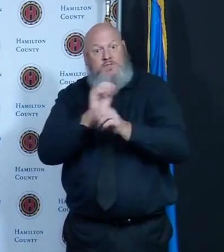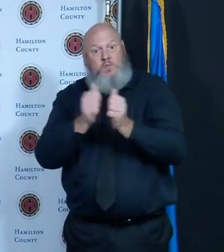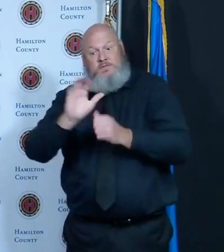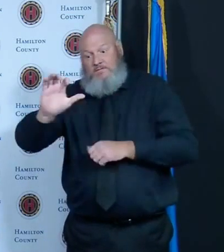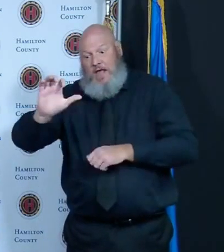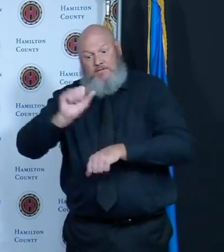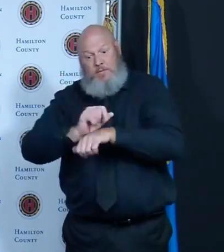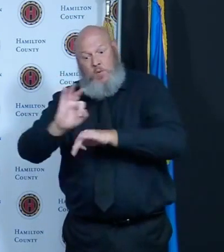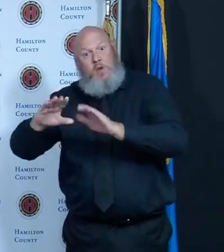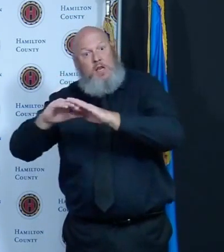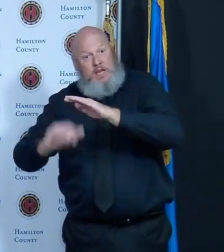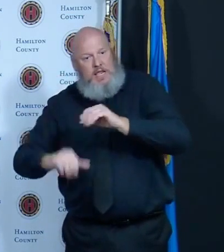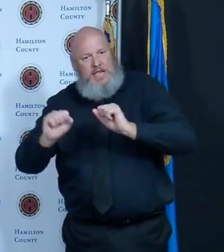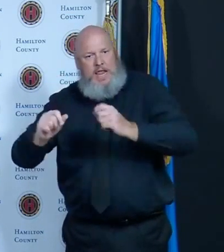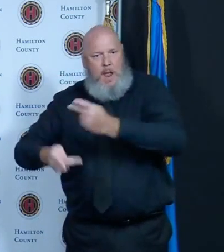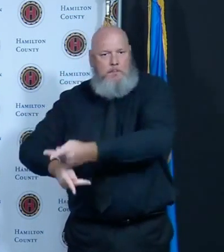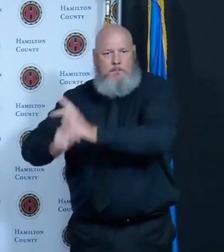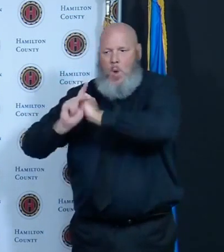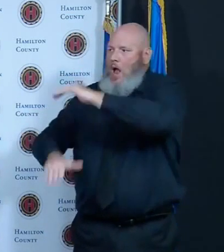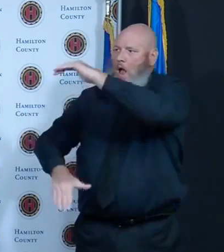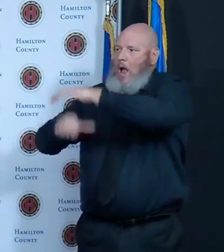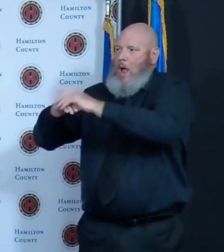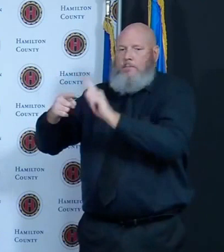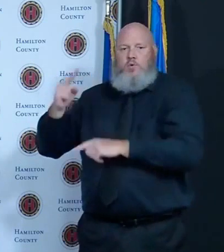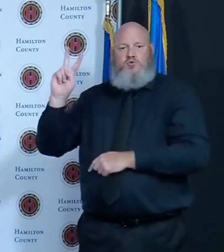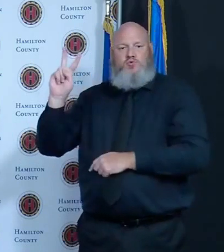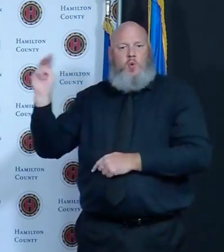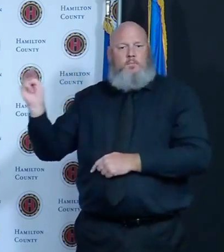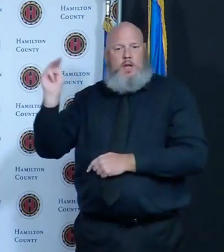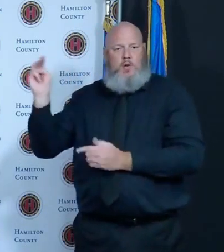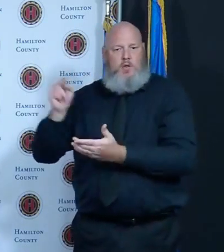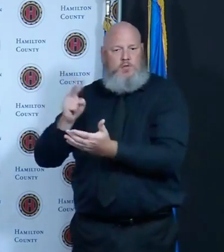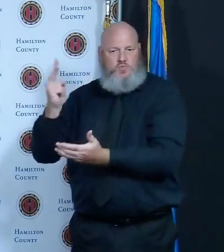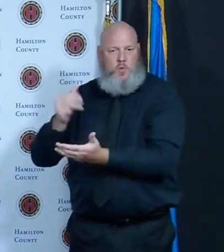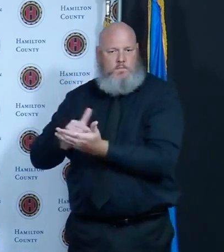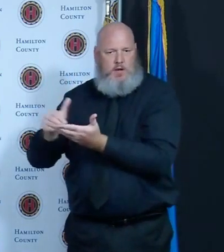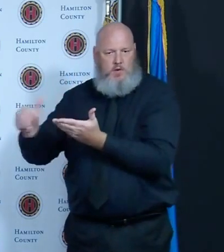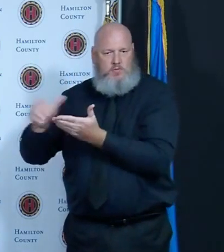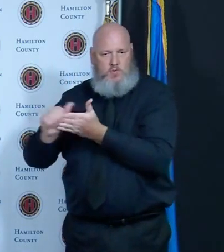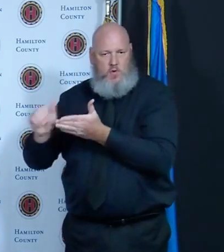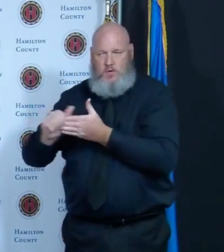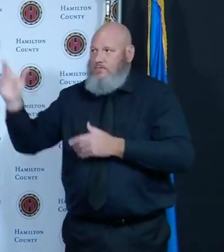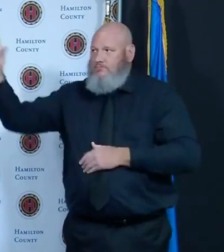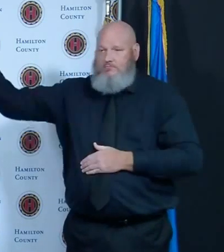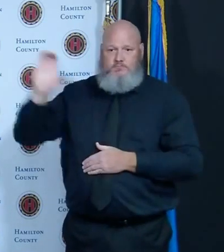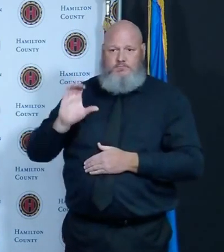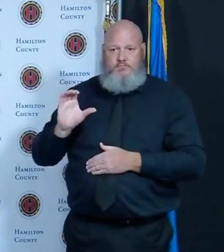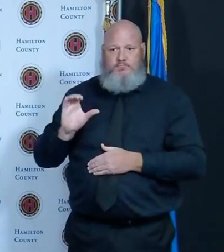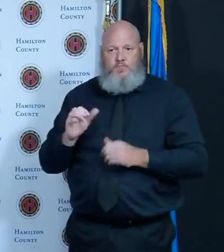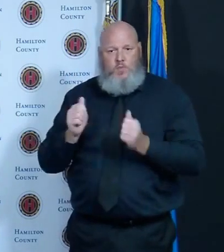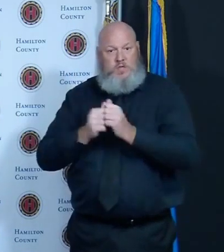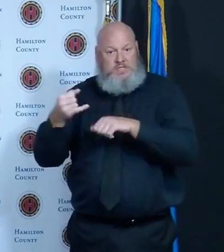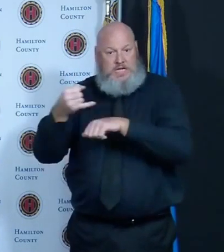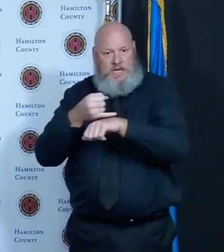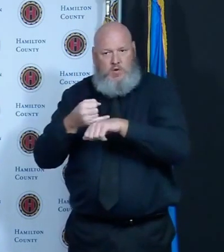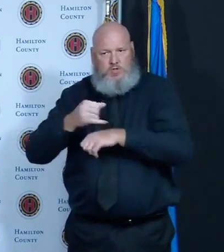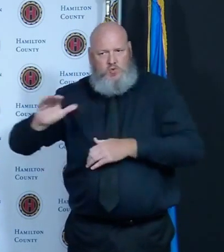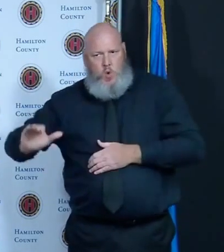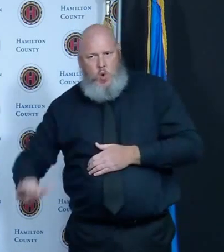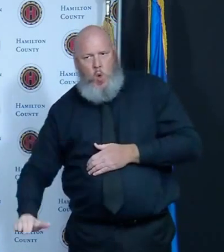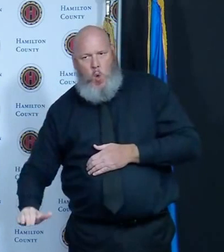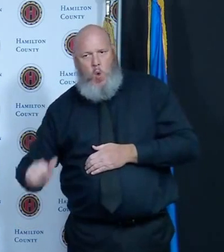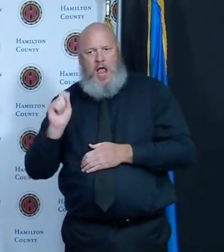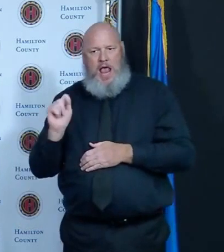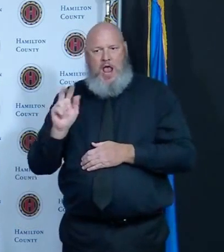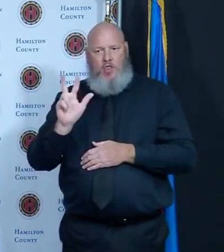It's 3.75%, and you can borrow for up to 30 years. The payments in the first year are